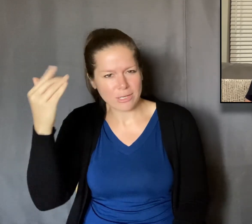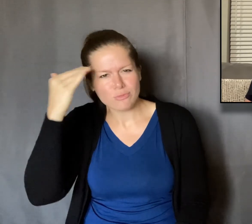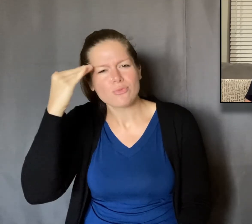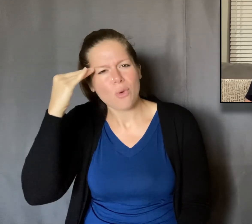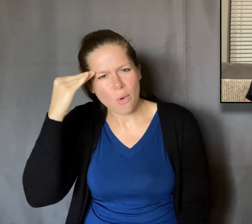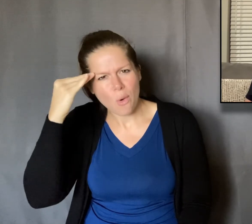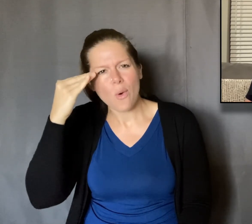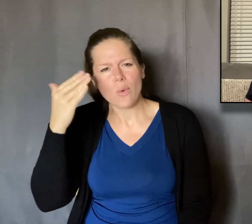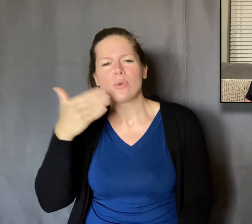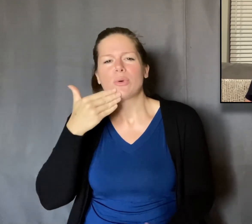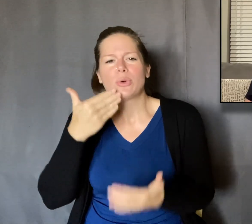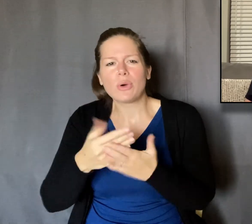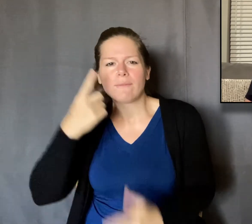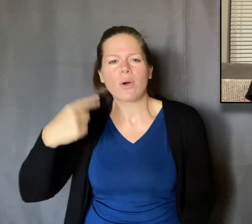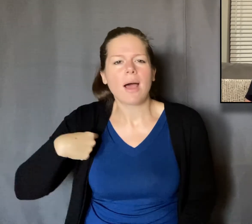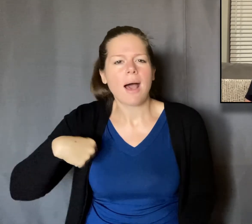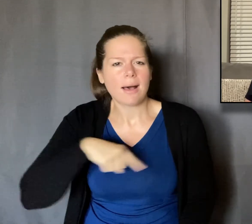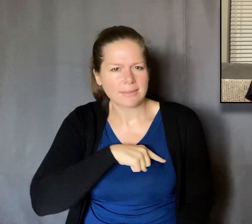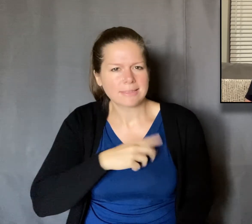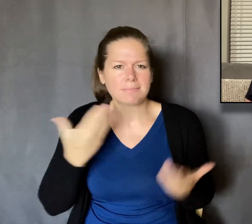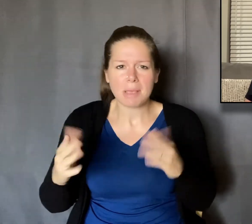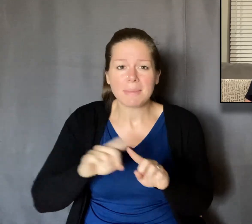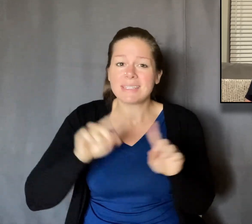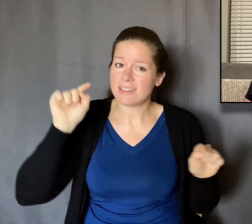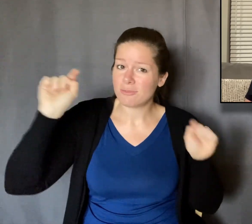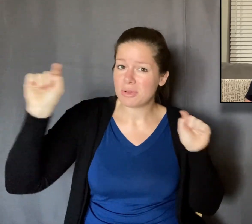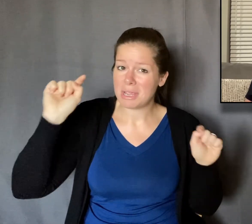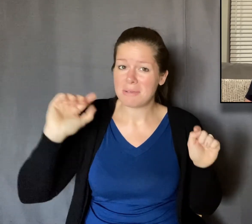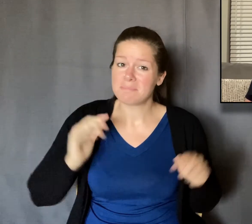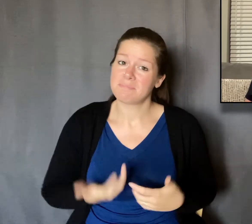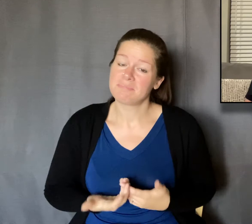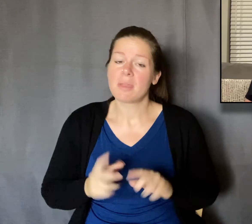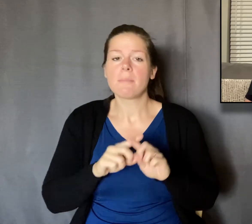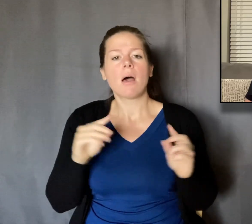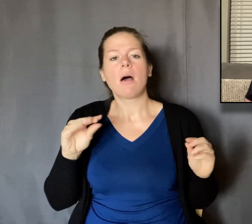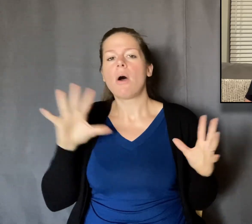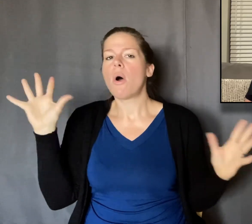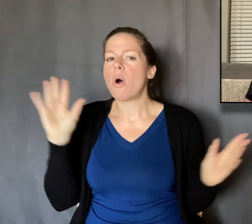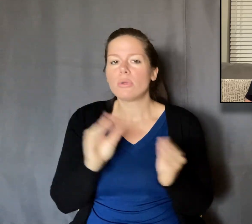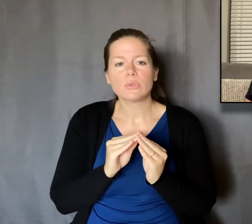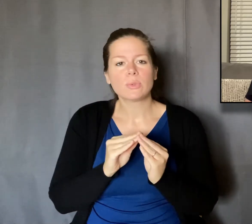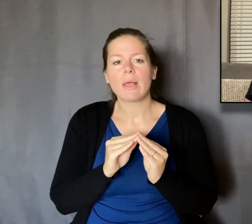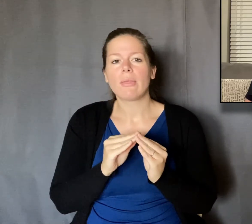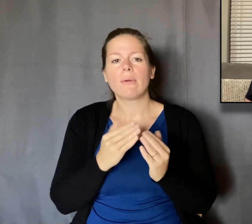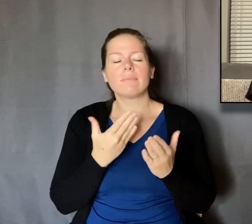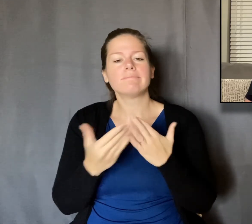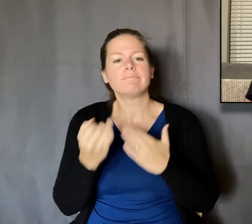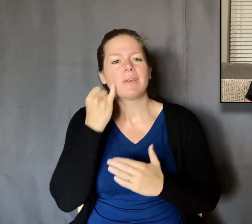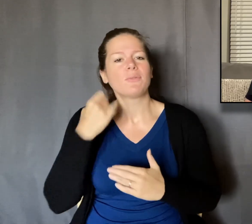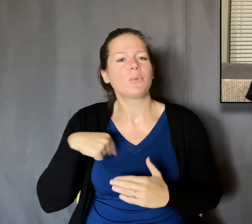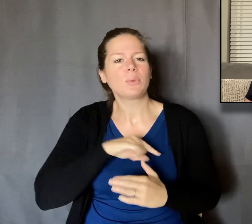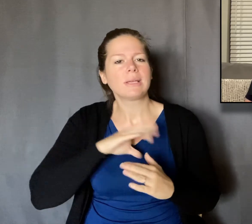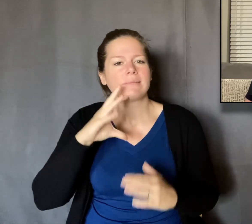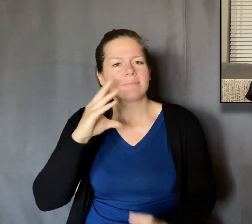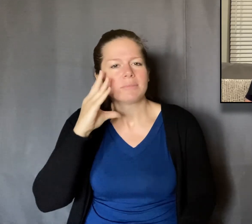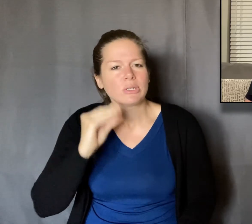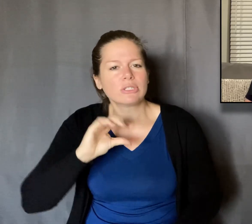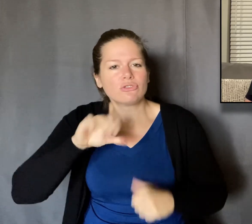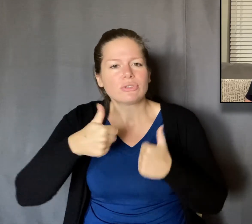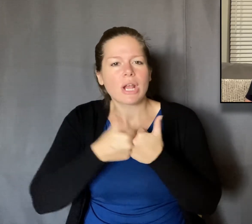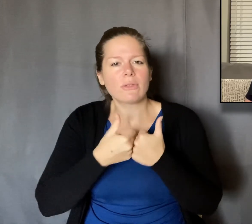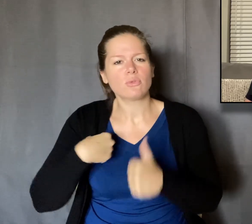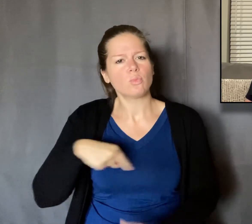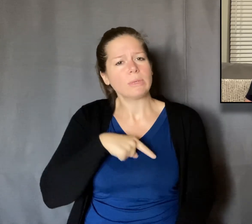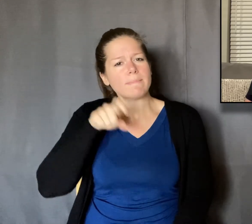the narrative we read, but overall facing challenges. And rest assured, Christian, that God is